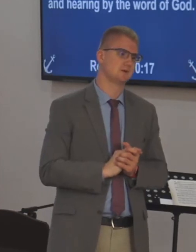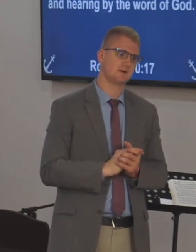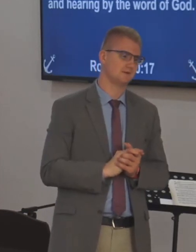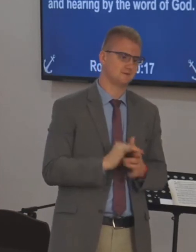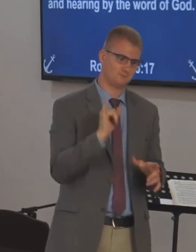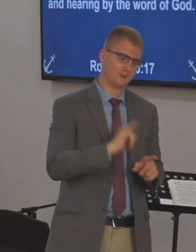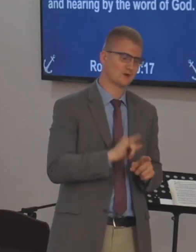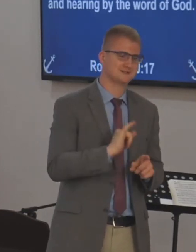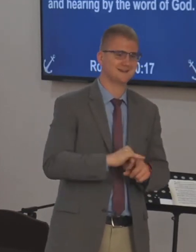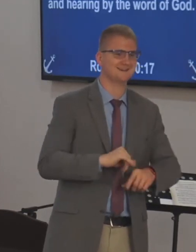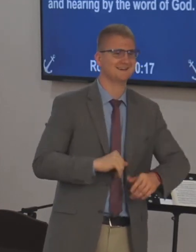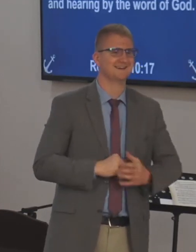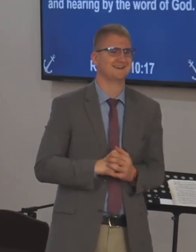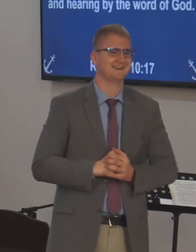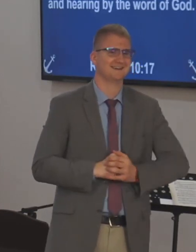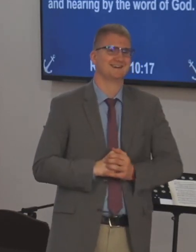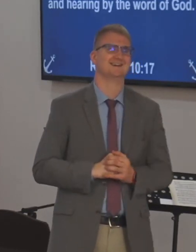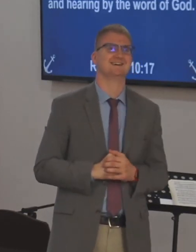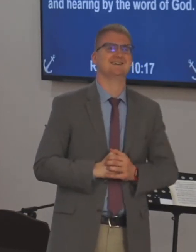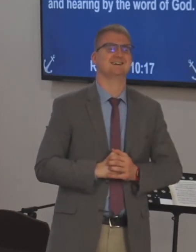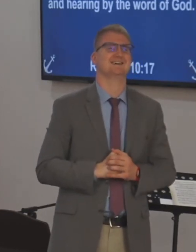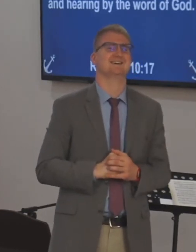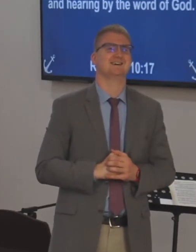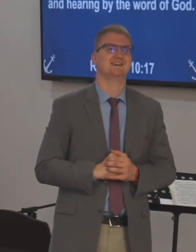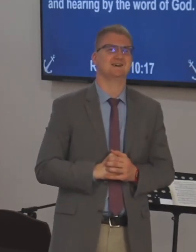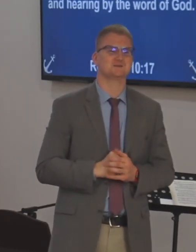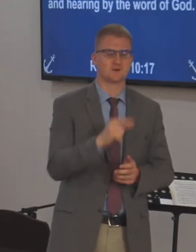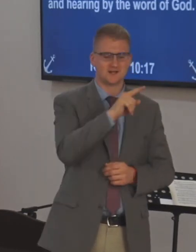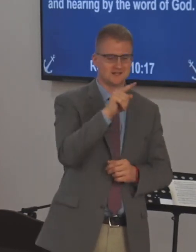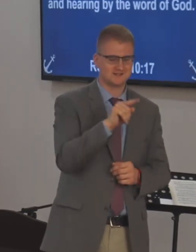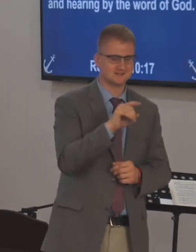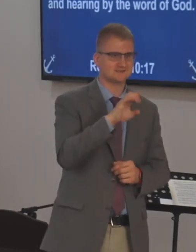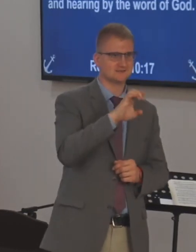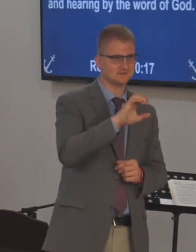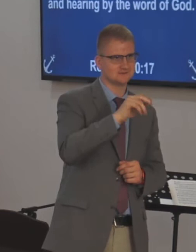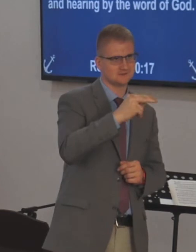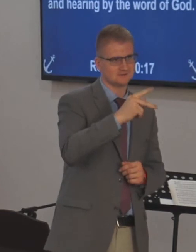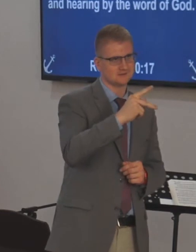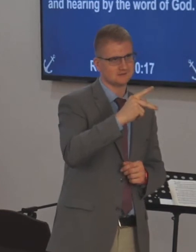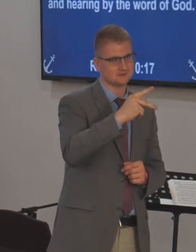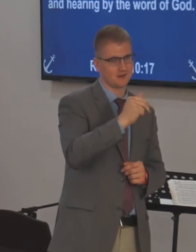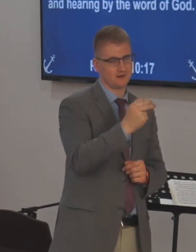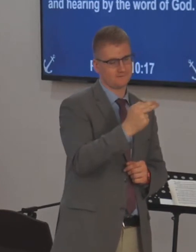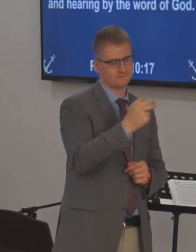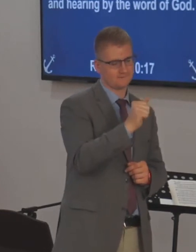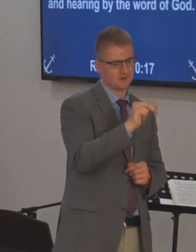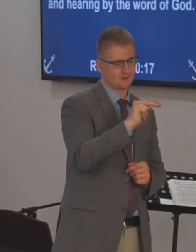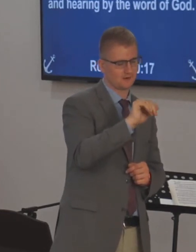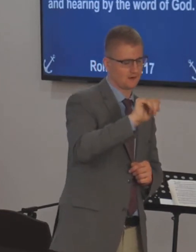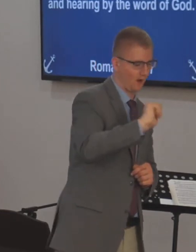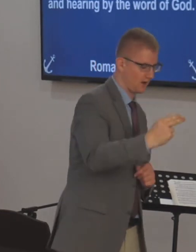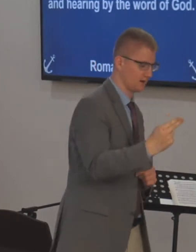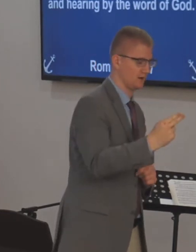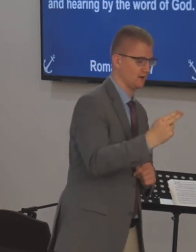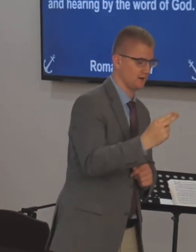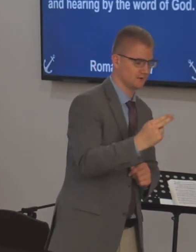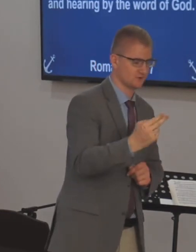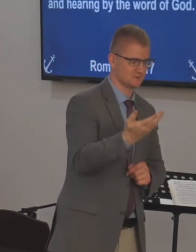it. I got to go back. Zephaniah, here it is. You're going to go to back, and it's just before